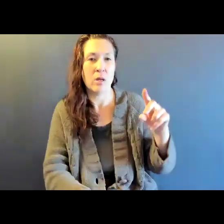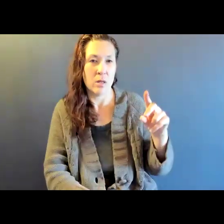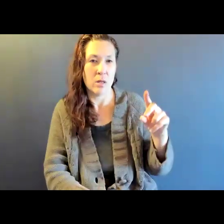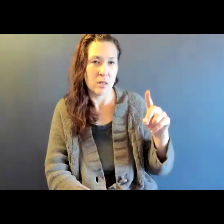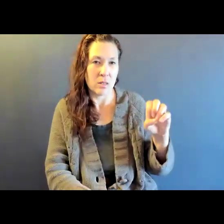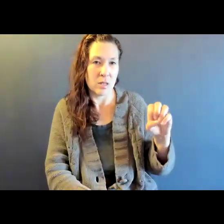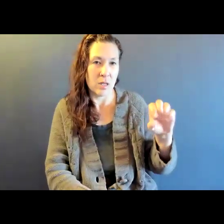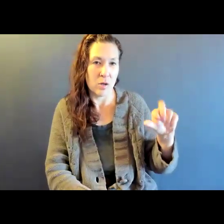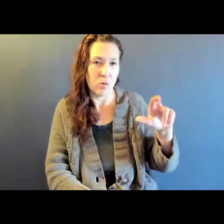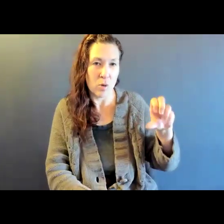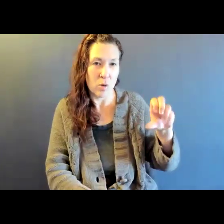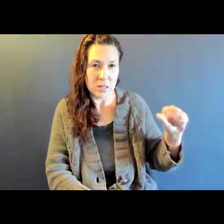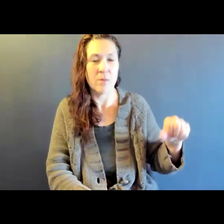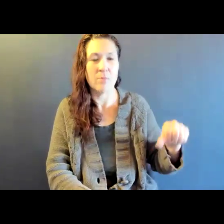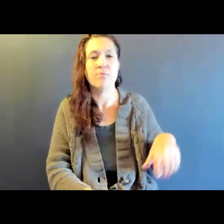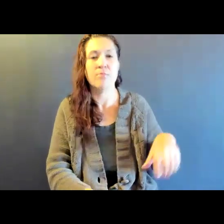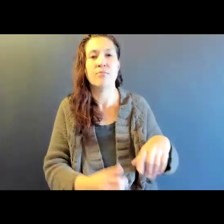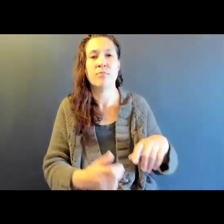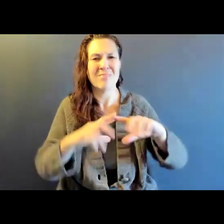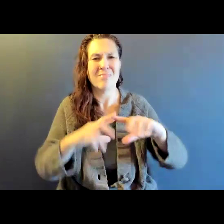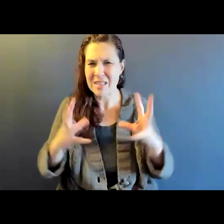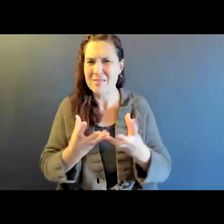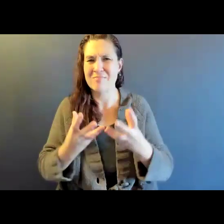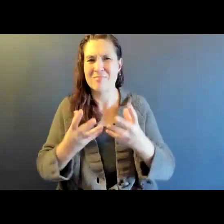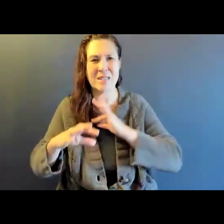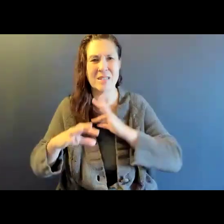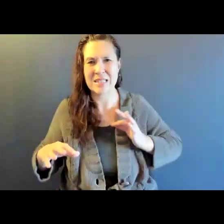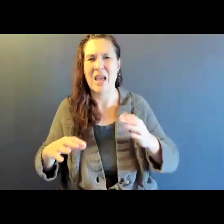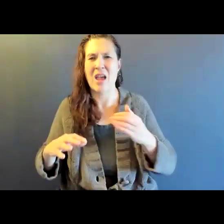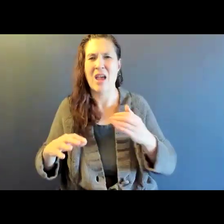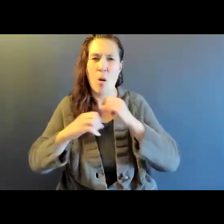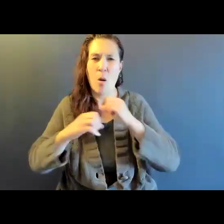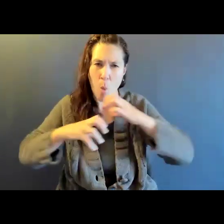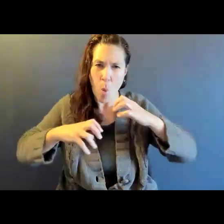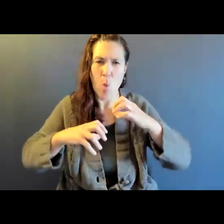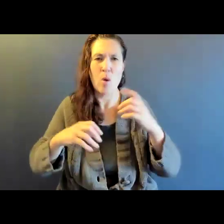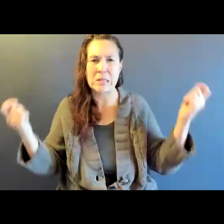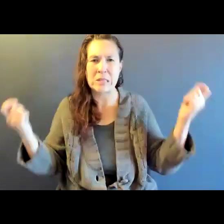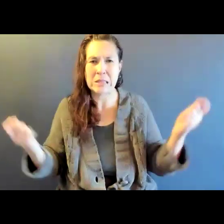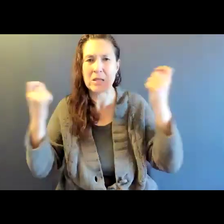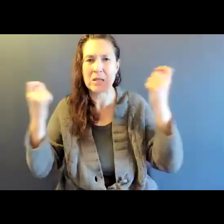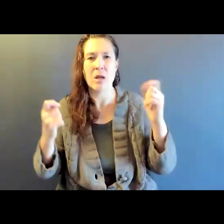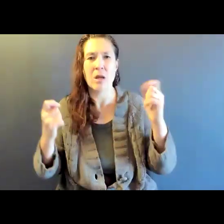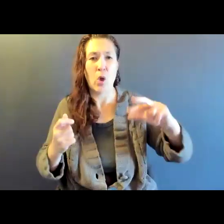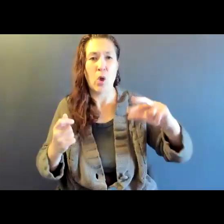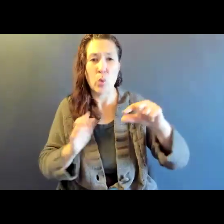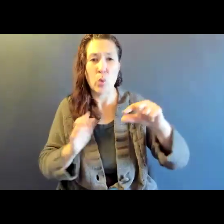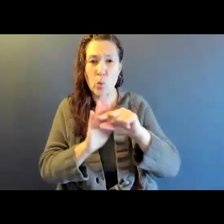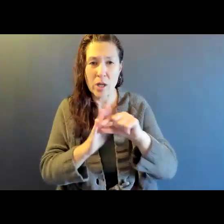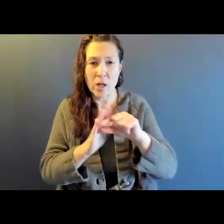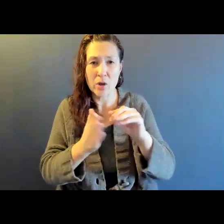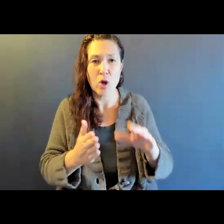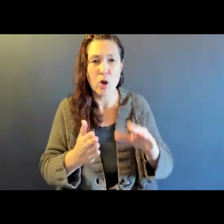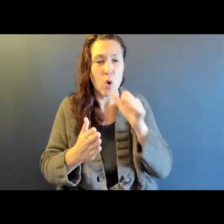event. There were lots of just balloons, music, celebration. We had a 3rd grader who actually performed on the